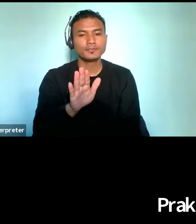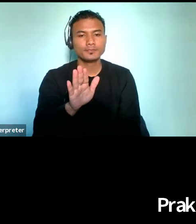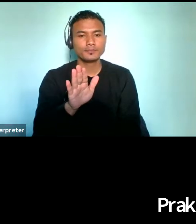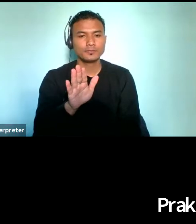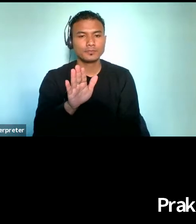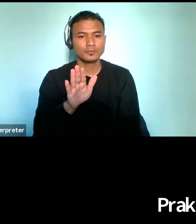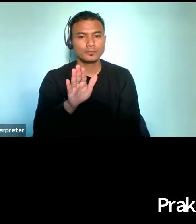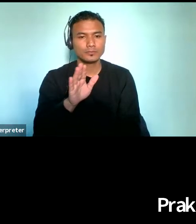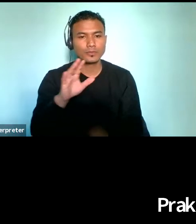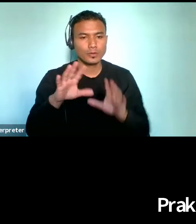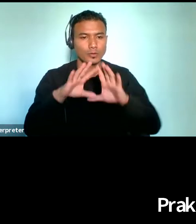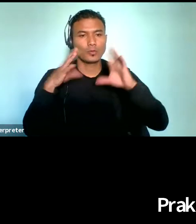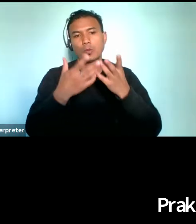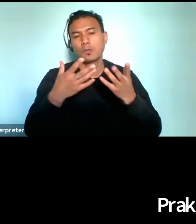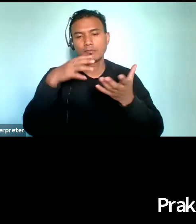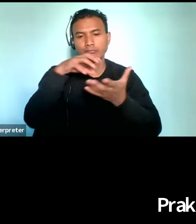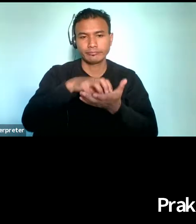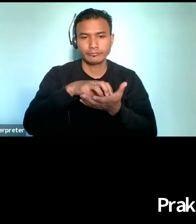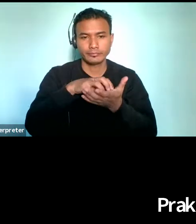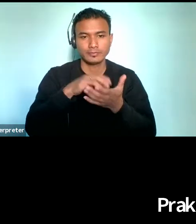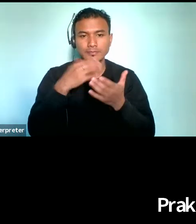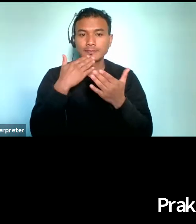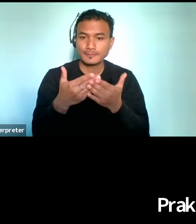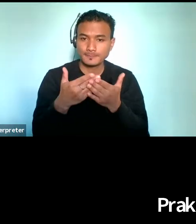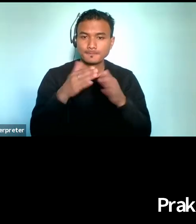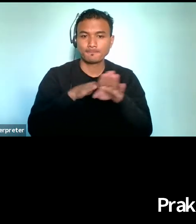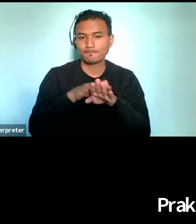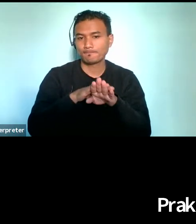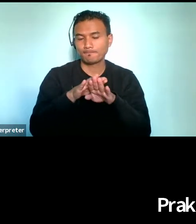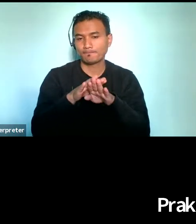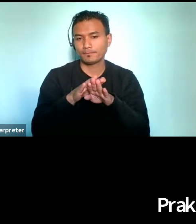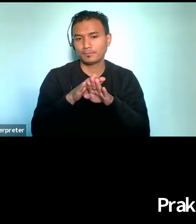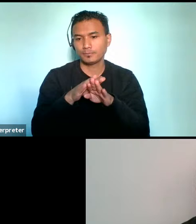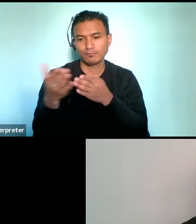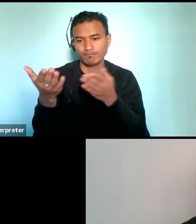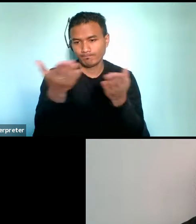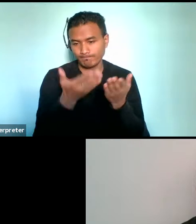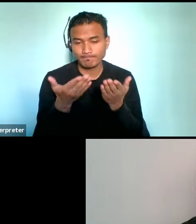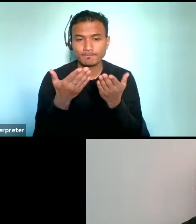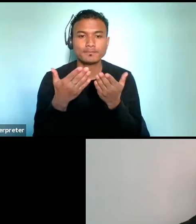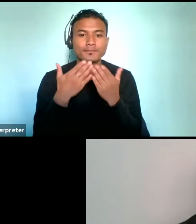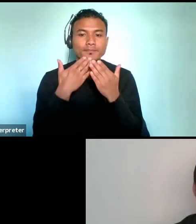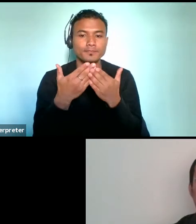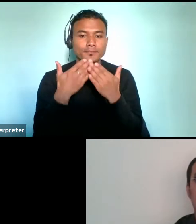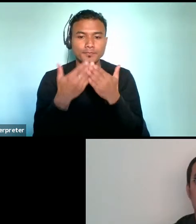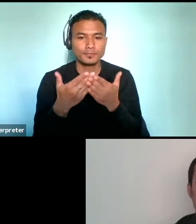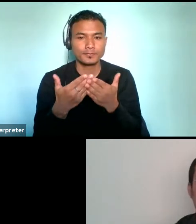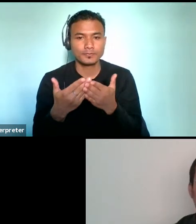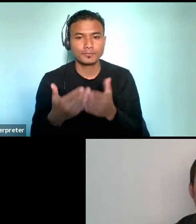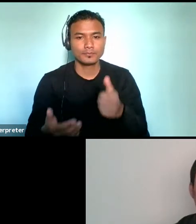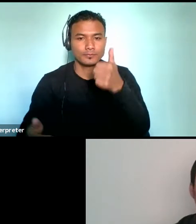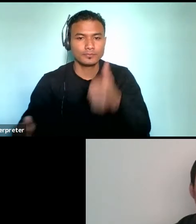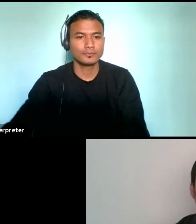Global Land Forum. So thank you very much to all of you again, once again. Thank you.